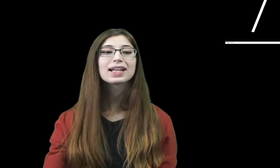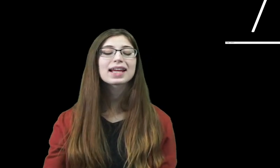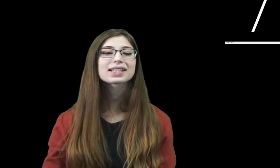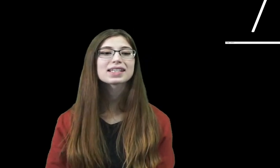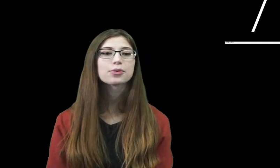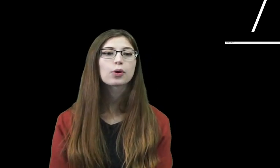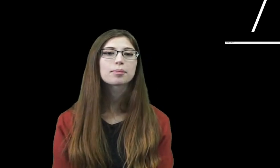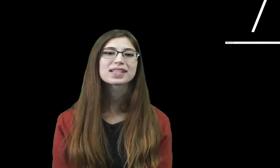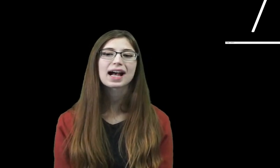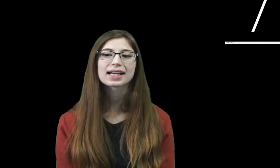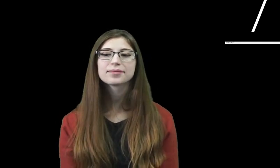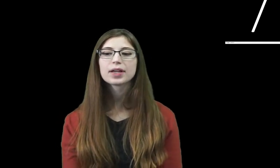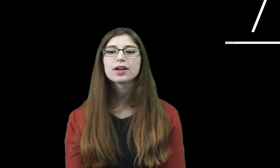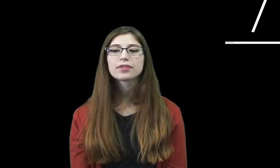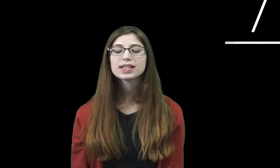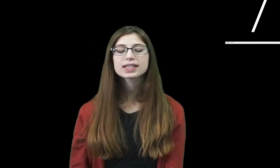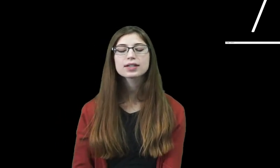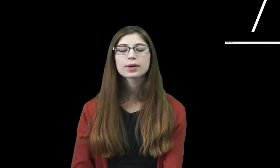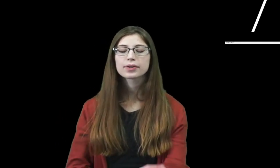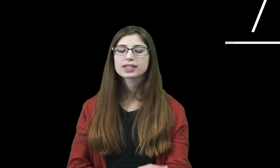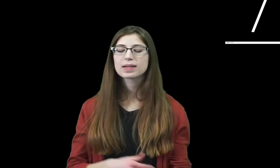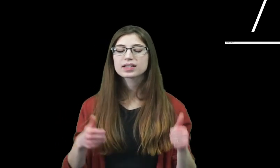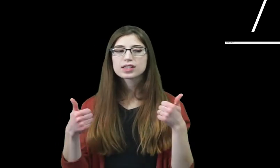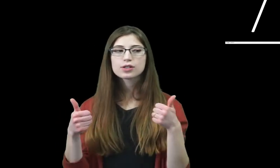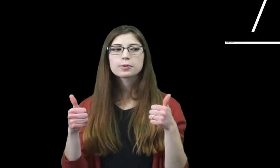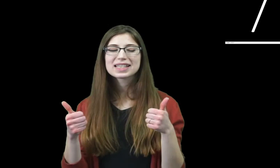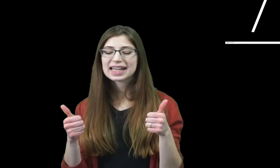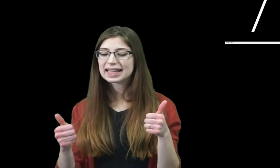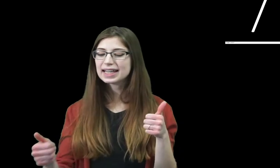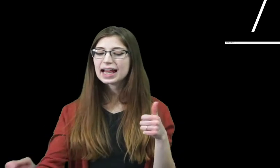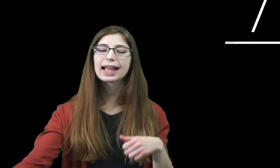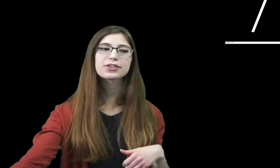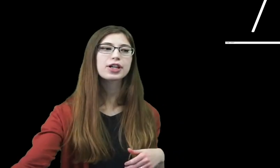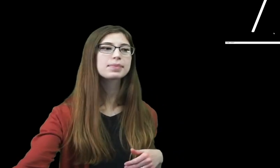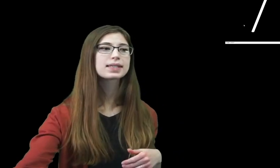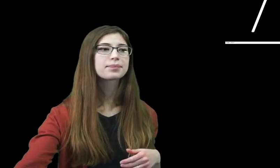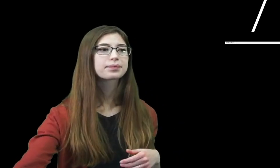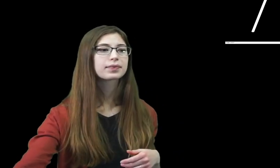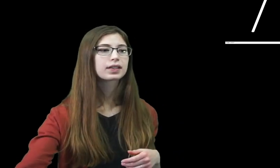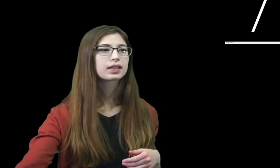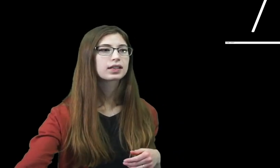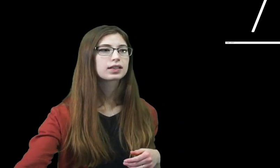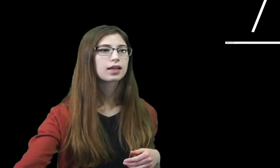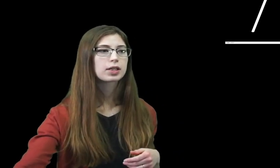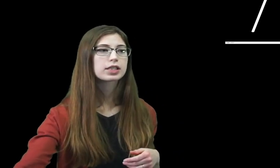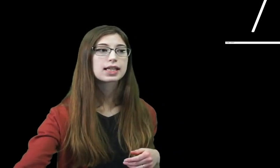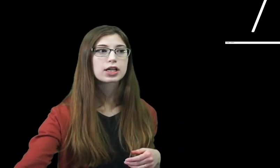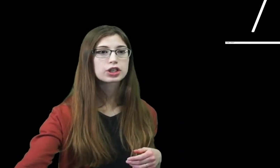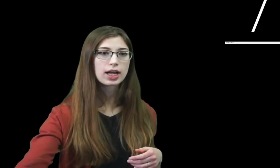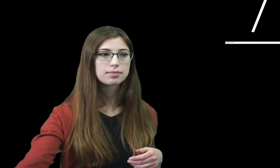Next to or beside. For this, you are going to make 2 tin hand shapes. Let me just check and teach